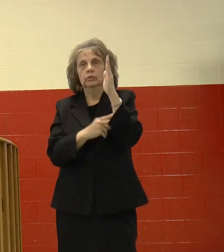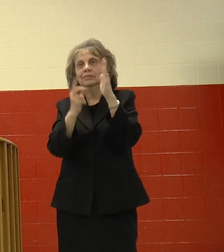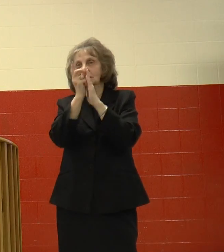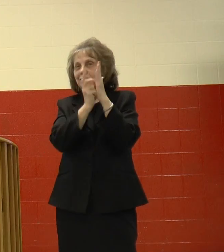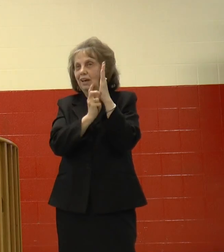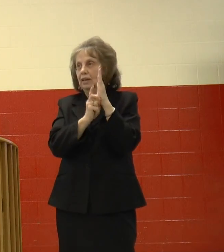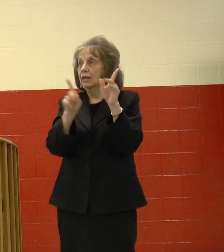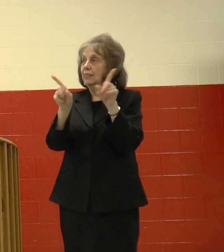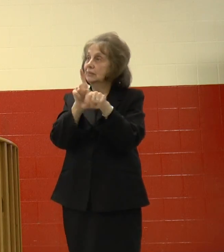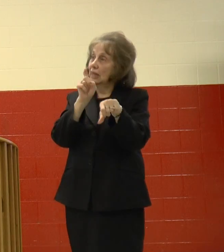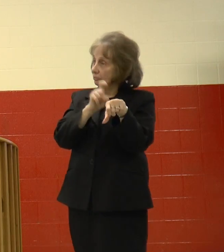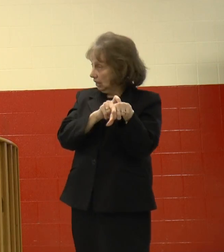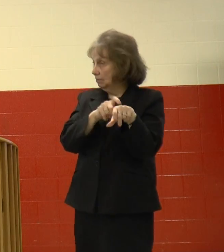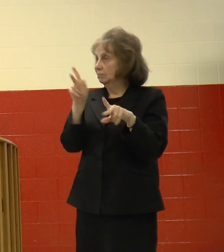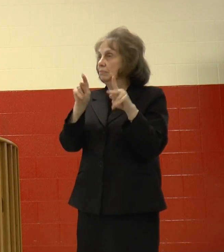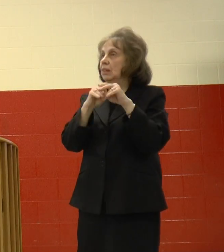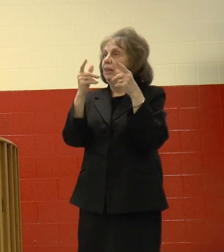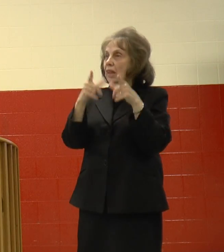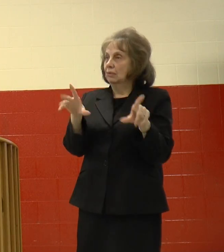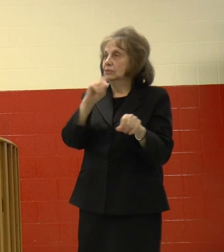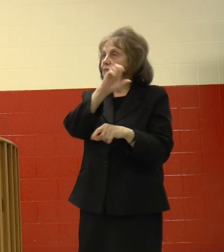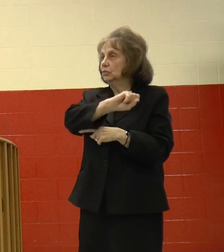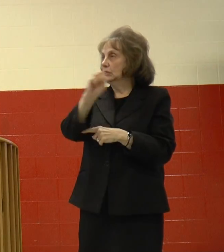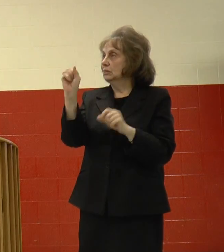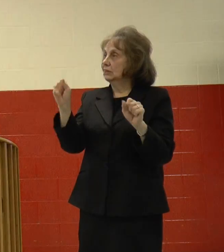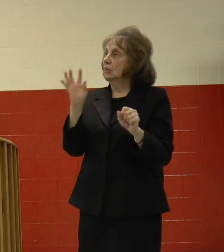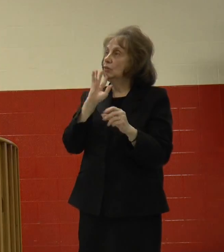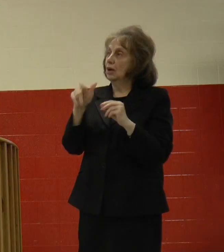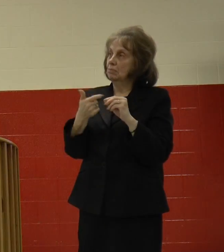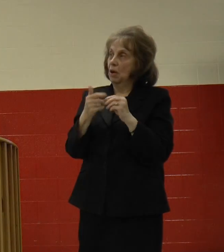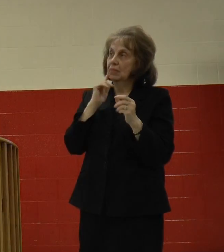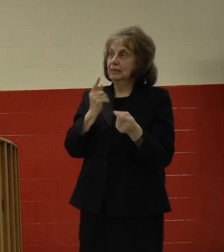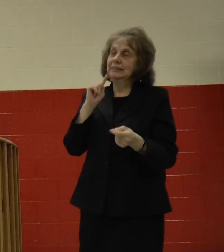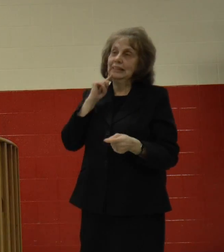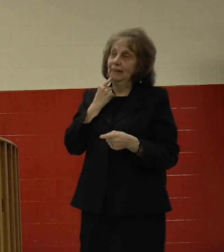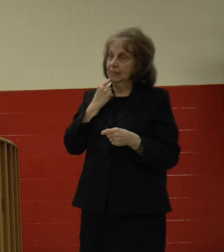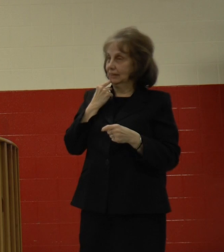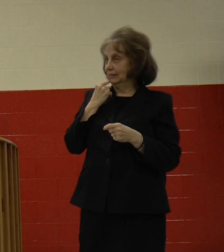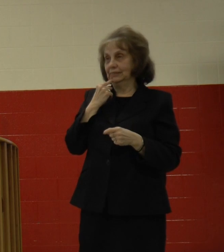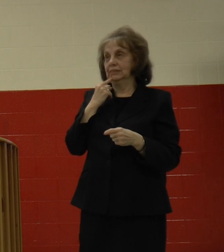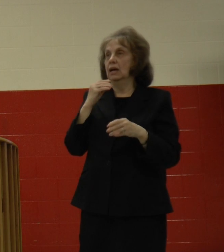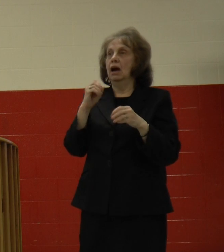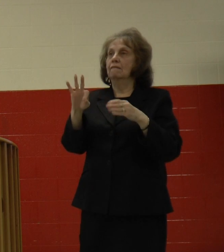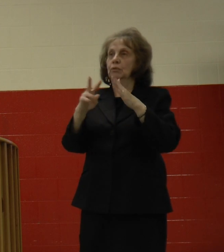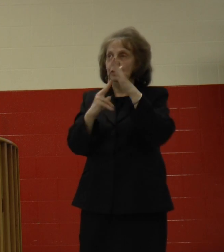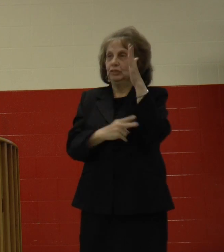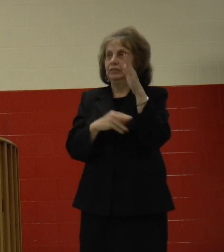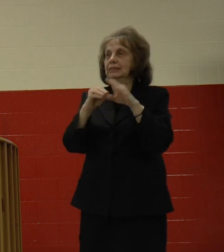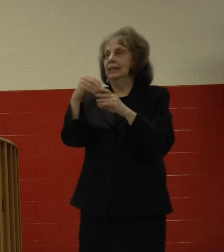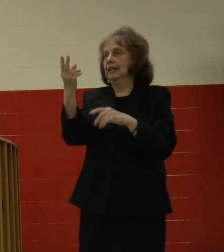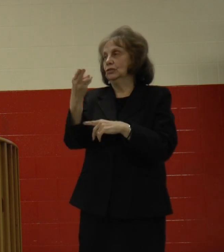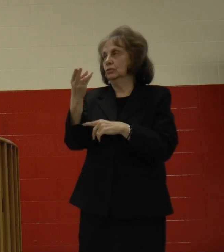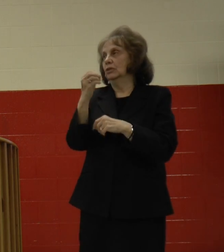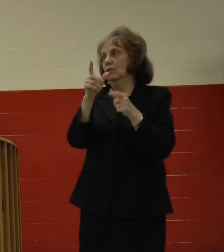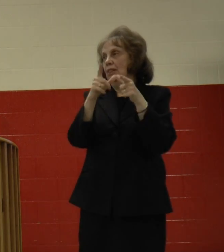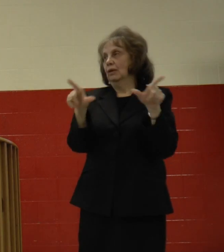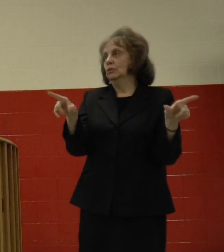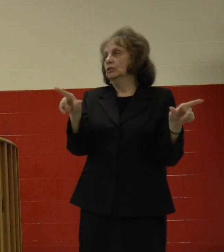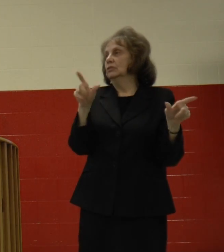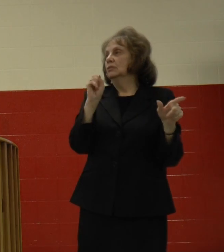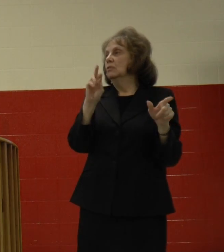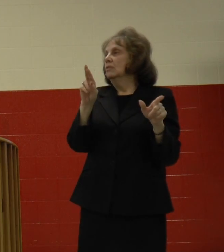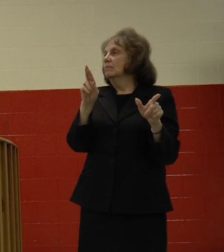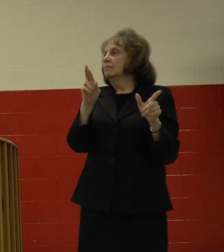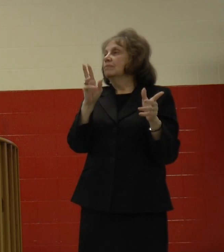But at the same time, the folks in language arts and social studies can talk about the significance of bridges in history, in language arts,